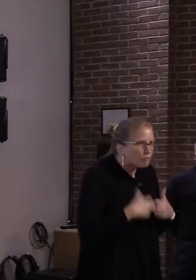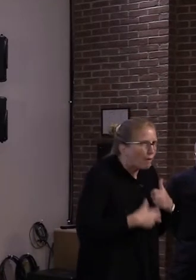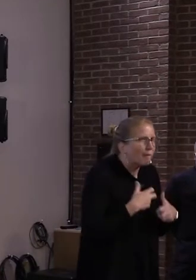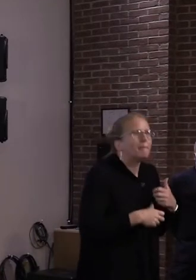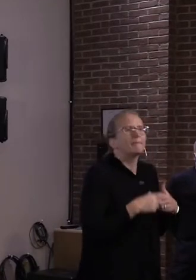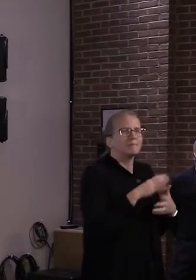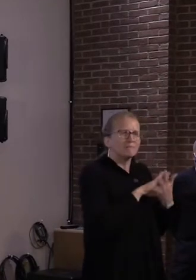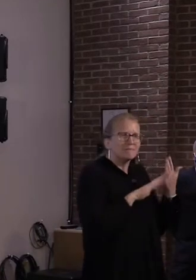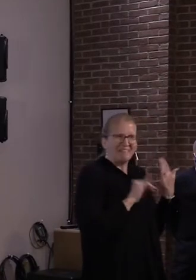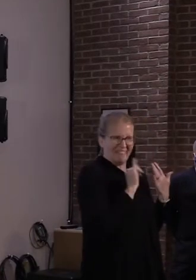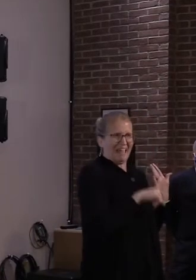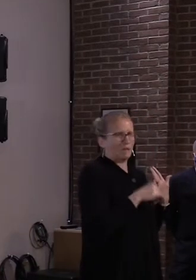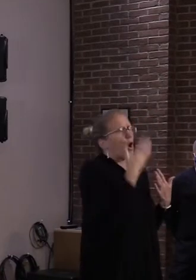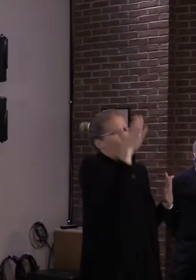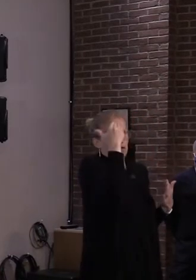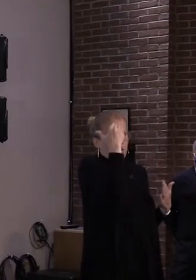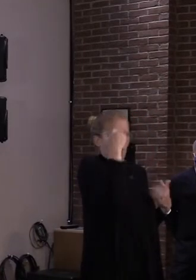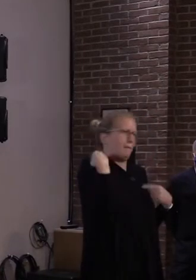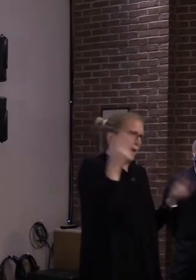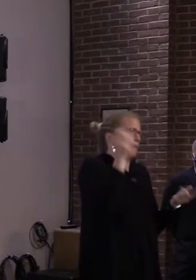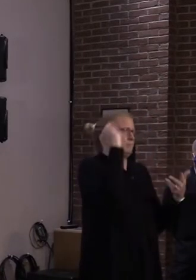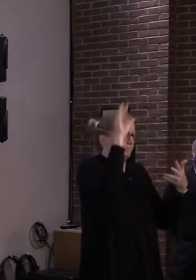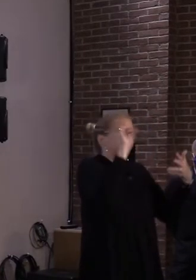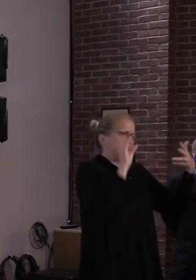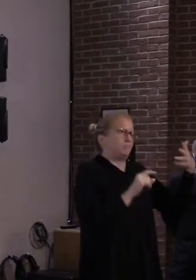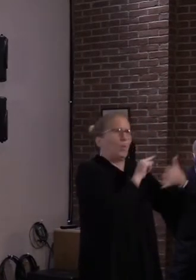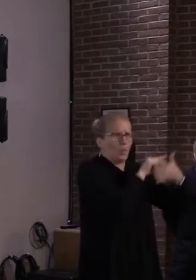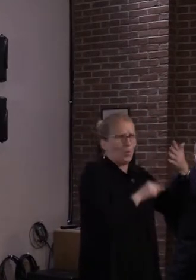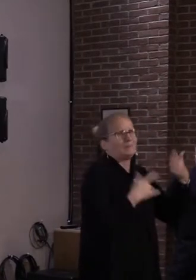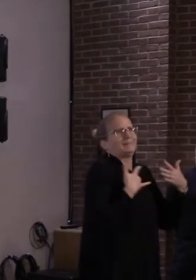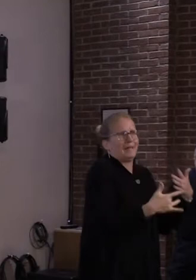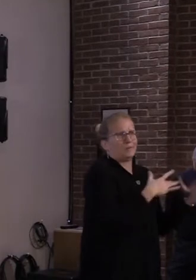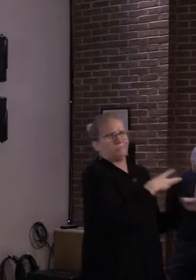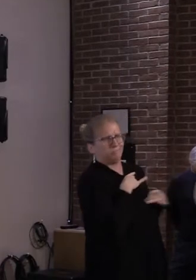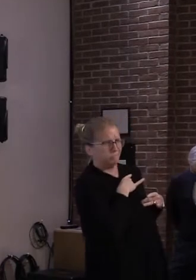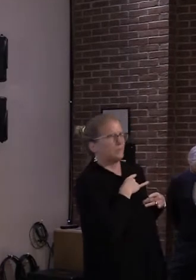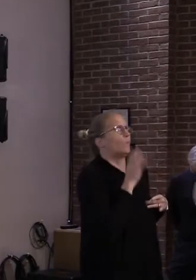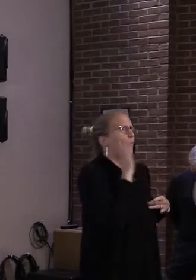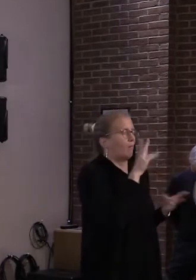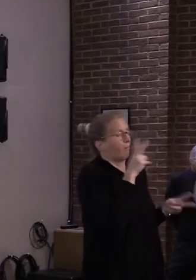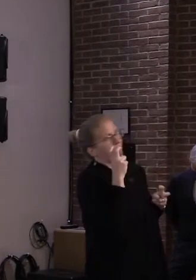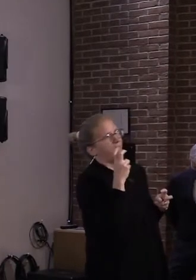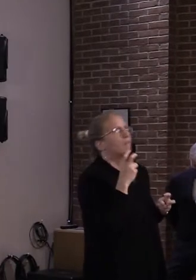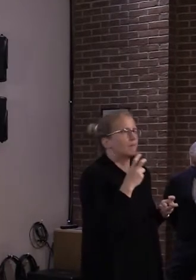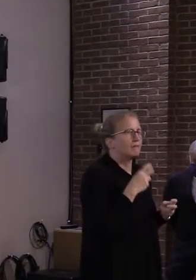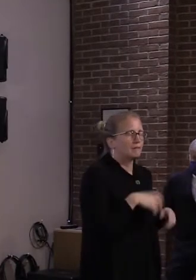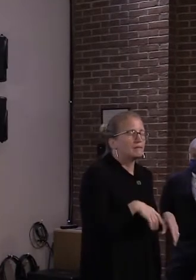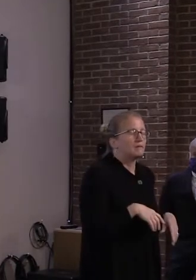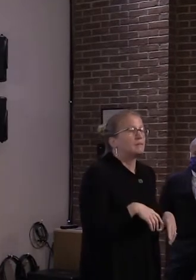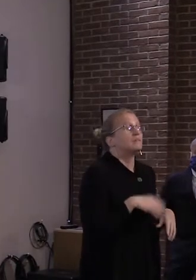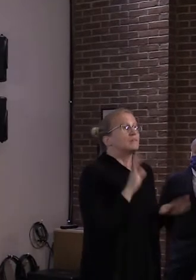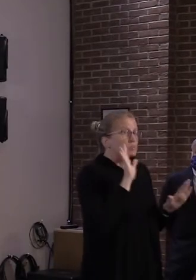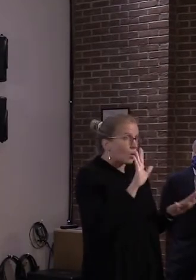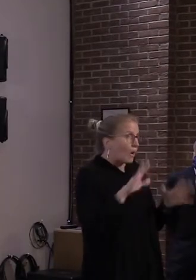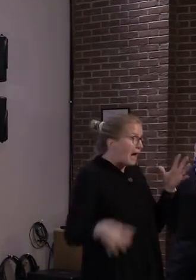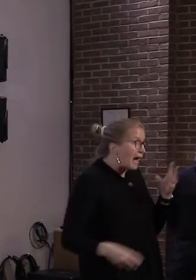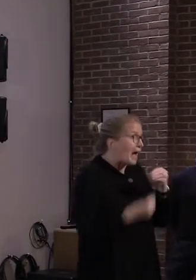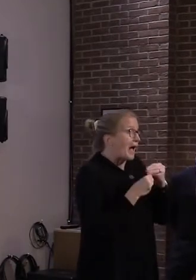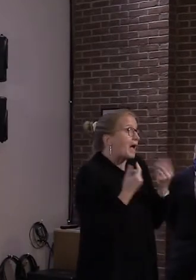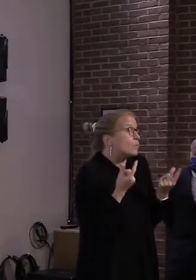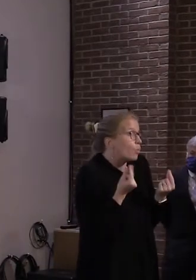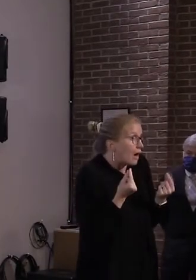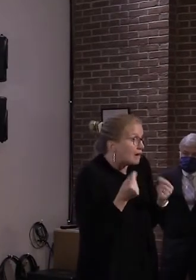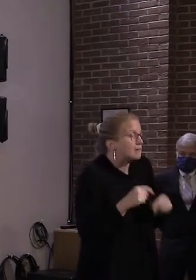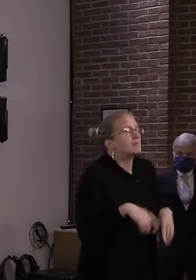being immunocompromised. So the additional items on the list that should make, if you have one of them, give